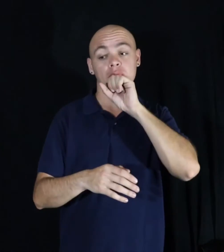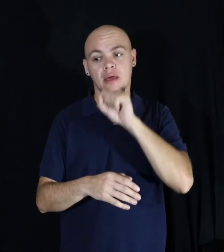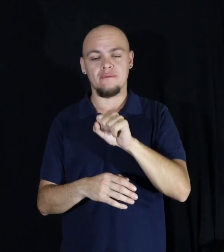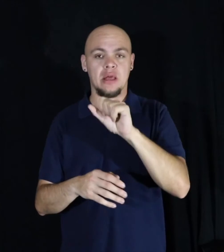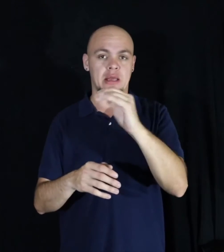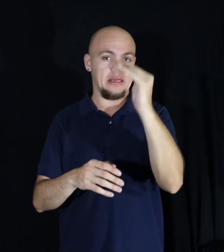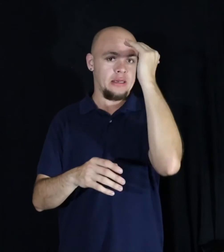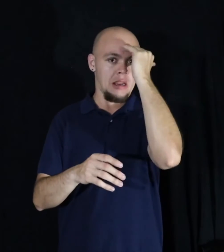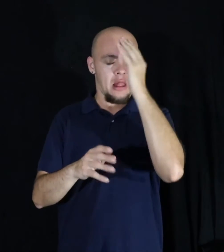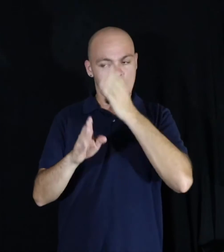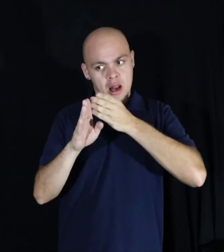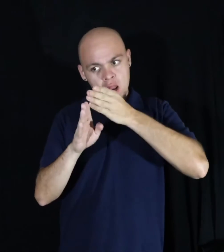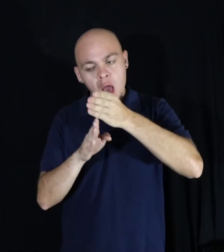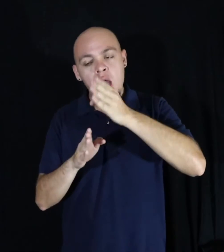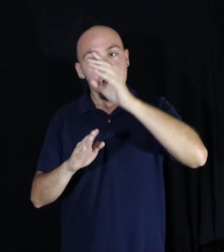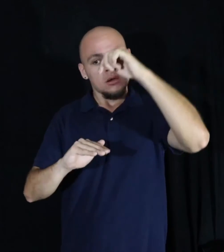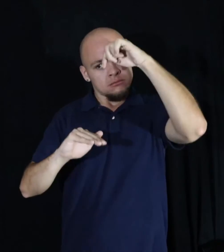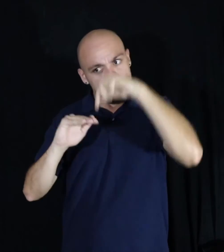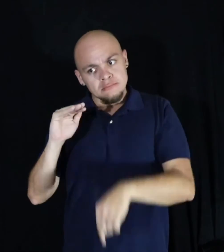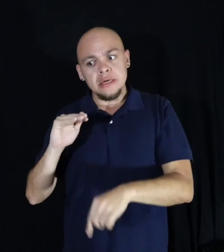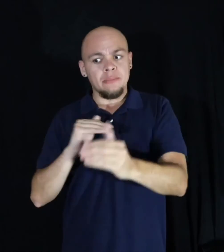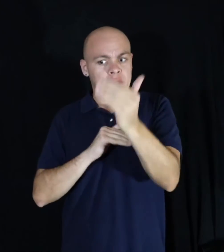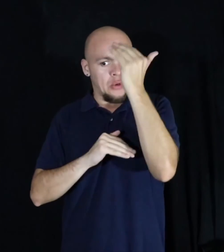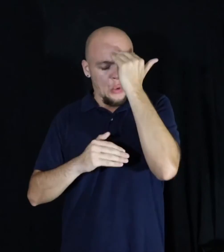knowledge in something you enjoy.